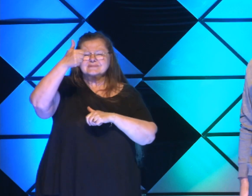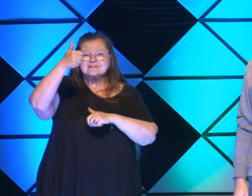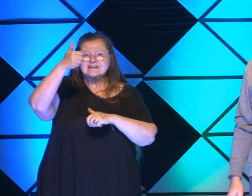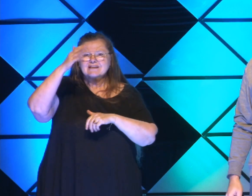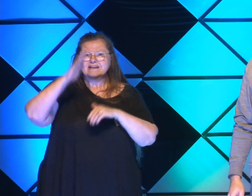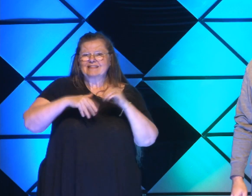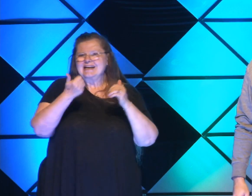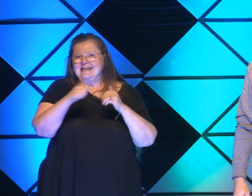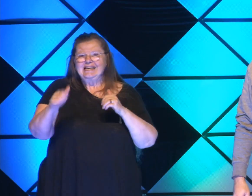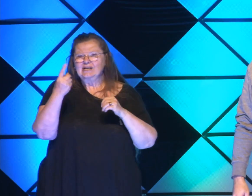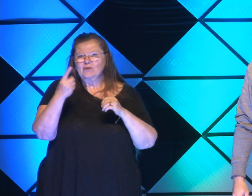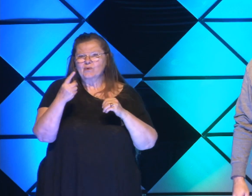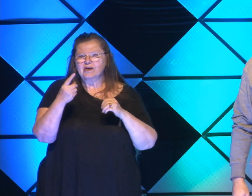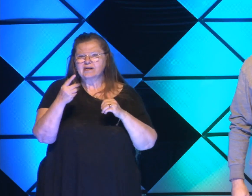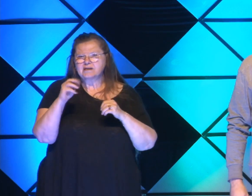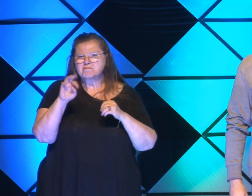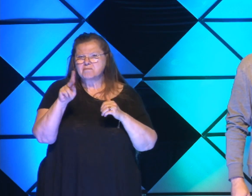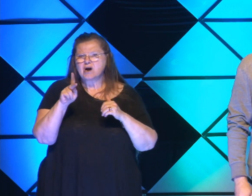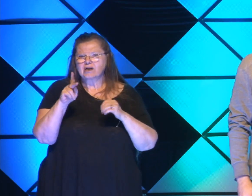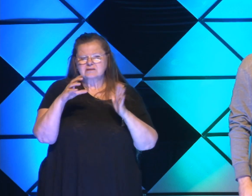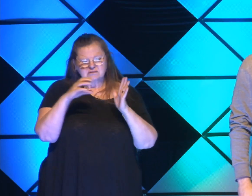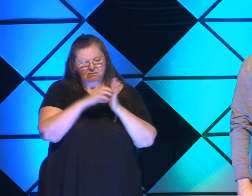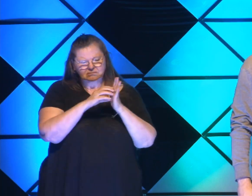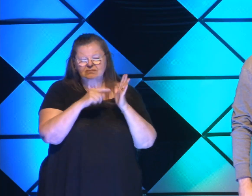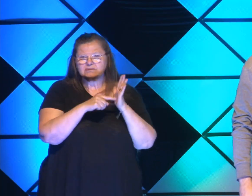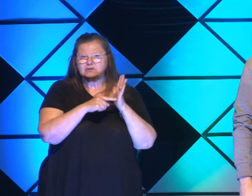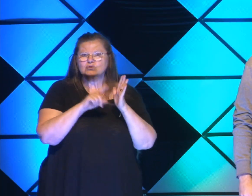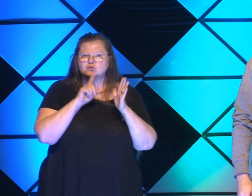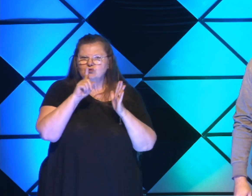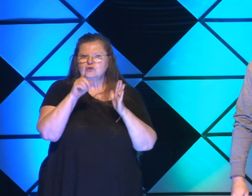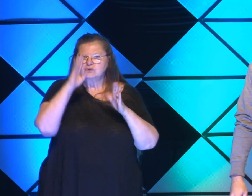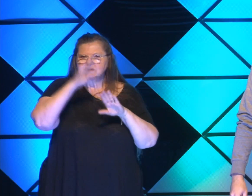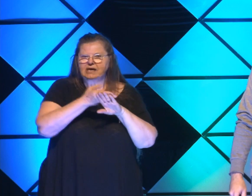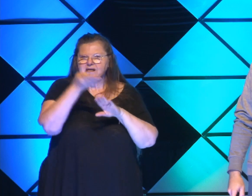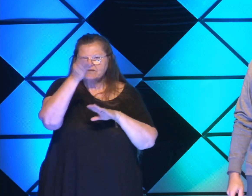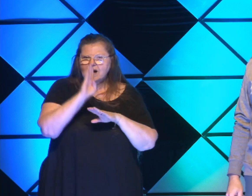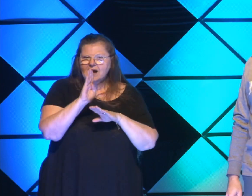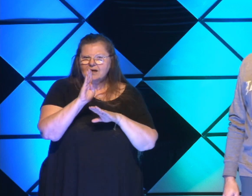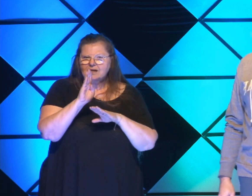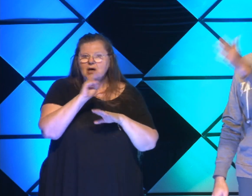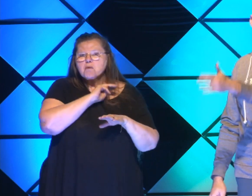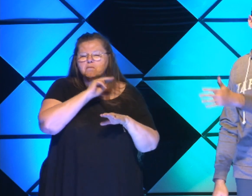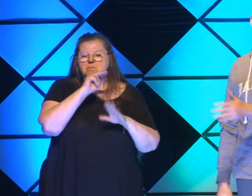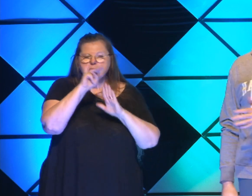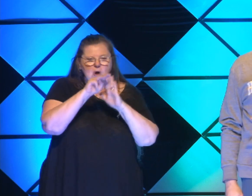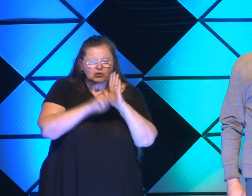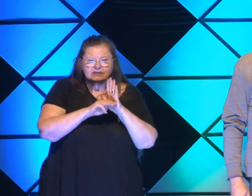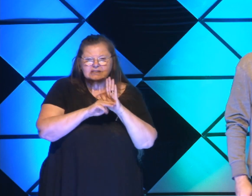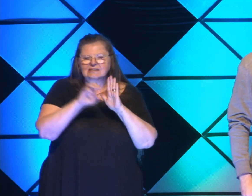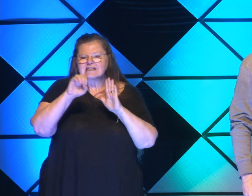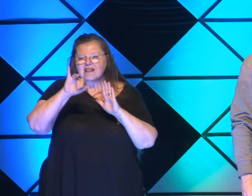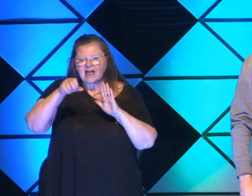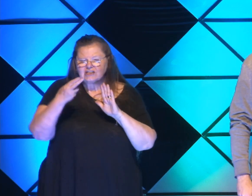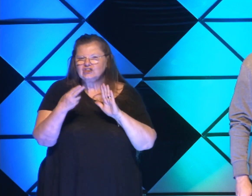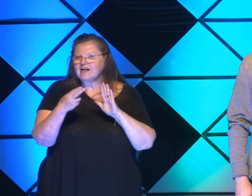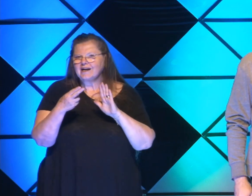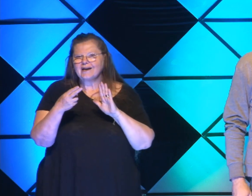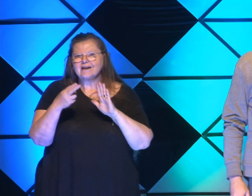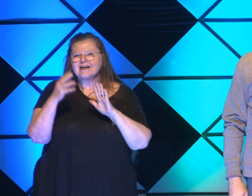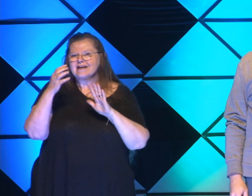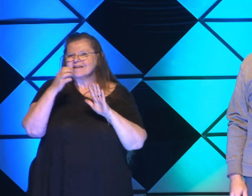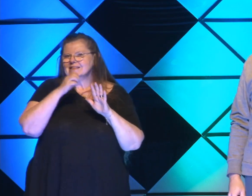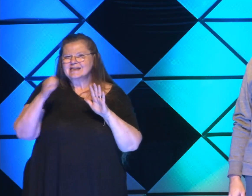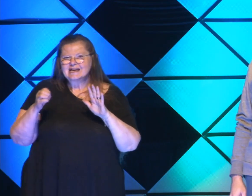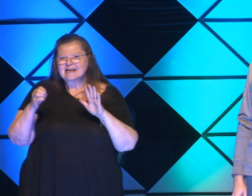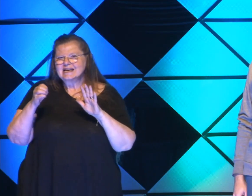ever fathomed. The true Son of God. It's not Moses, it's not Elijah, it's not the emperor. This is my